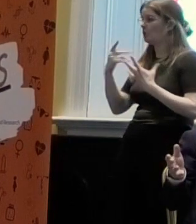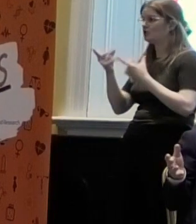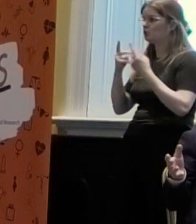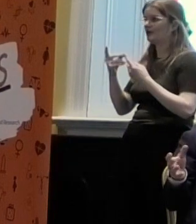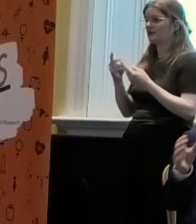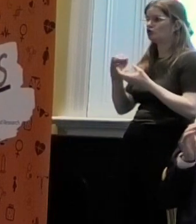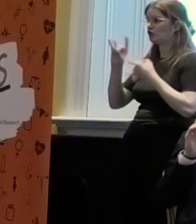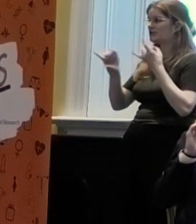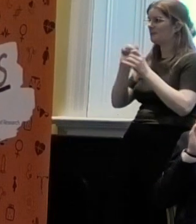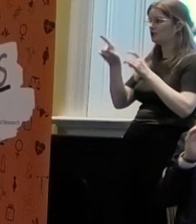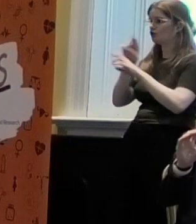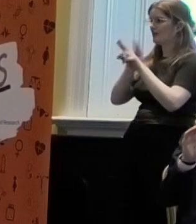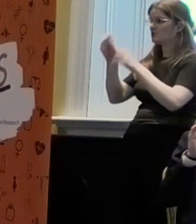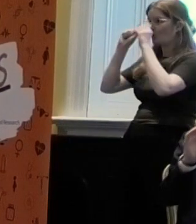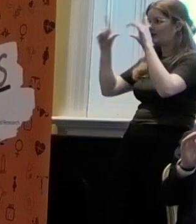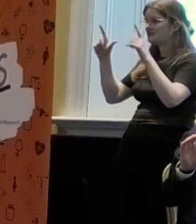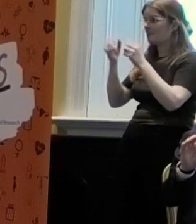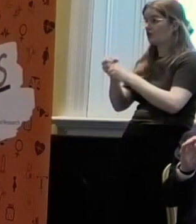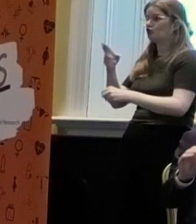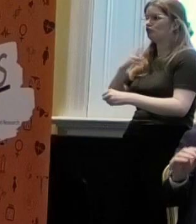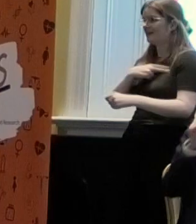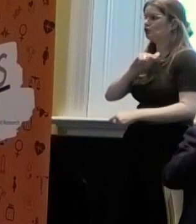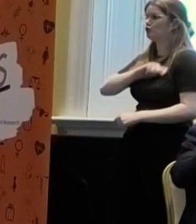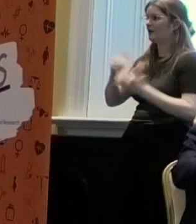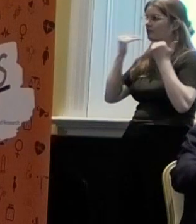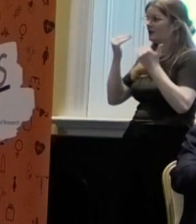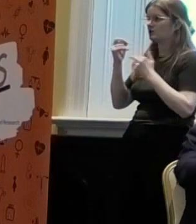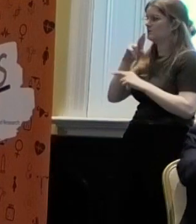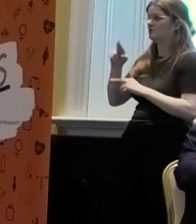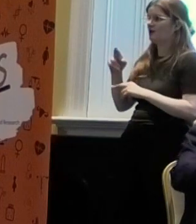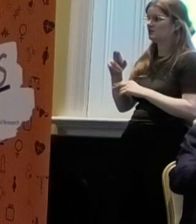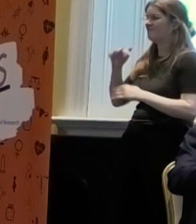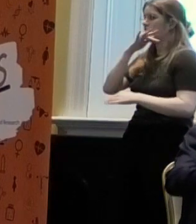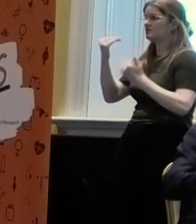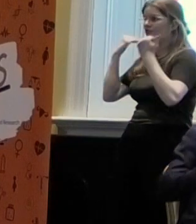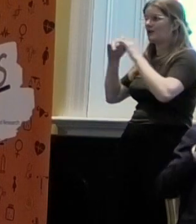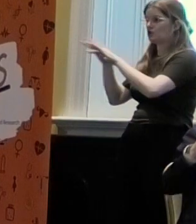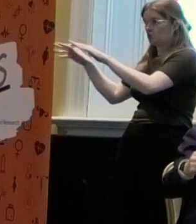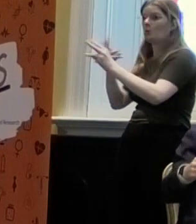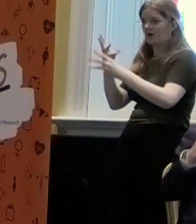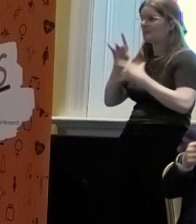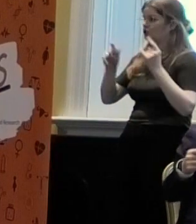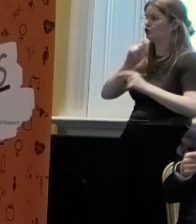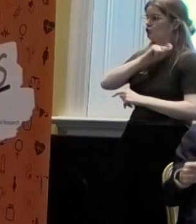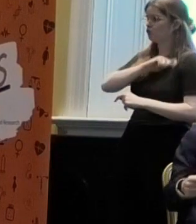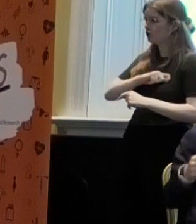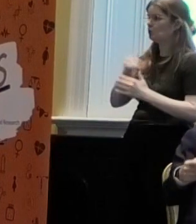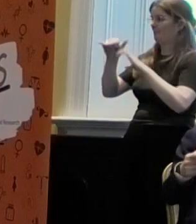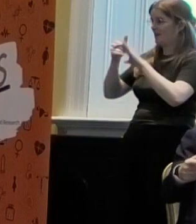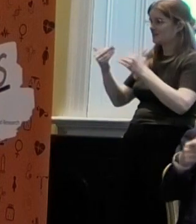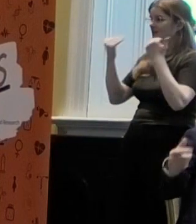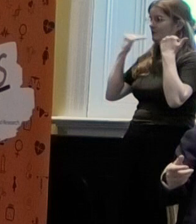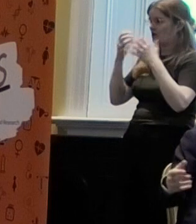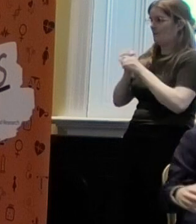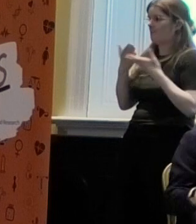debunking the myths, getting messaging out there based on our research infrastructure, getting messaging out there on public